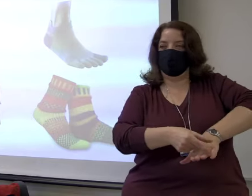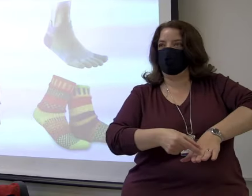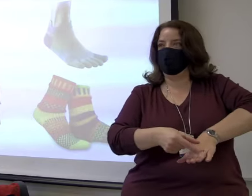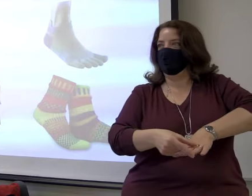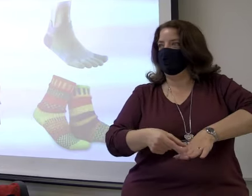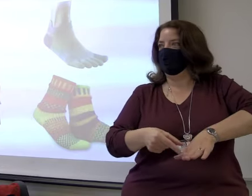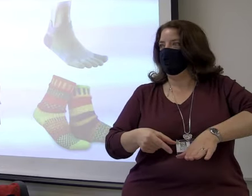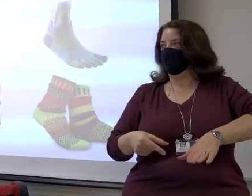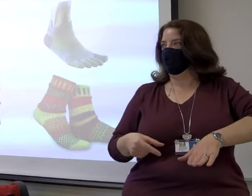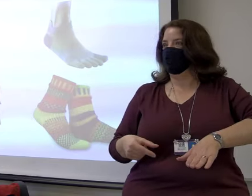That those are comfortable.